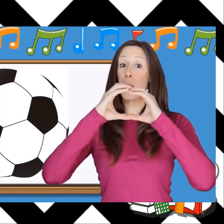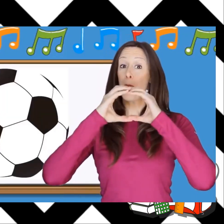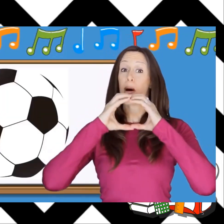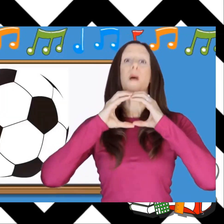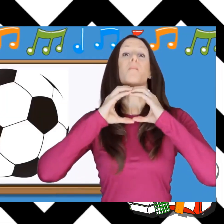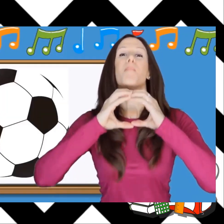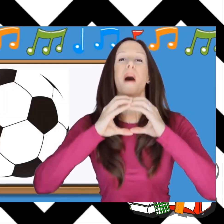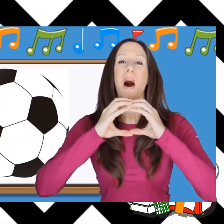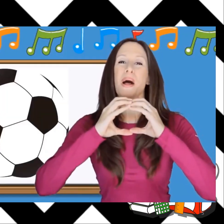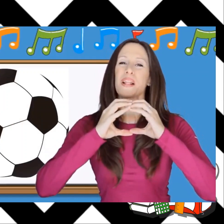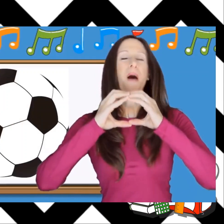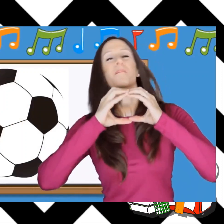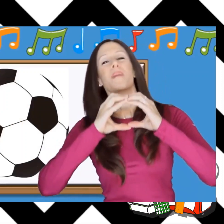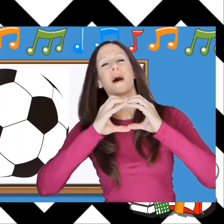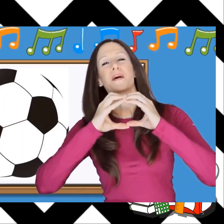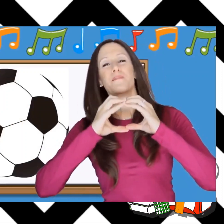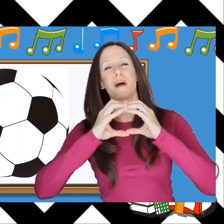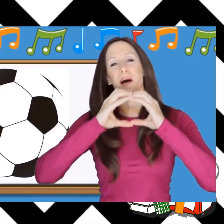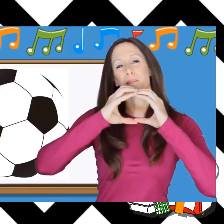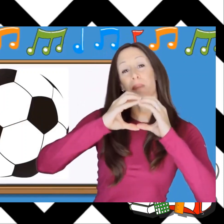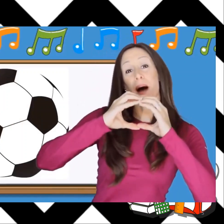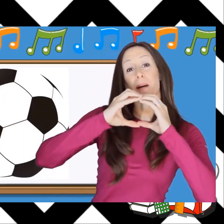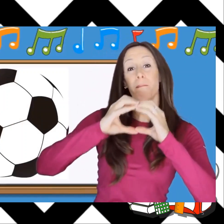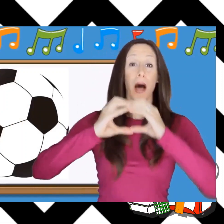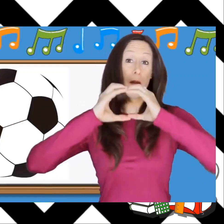for ball,